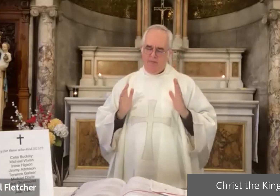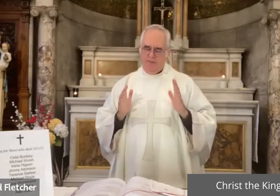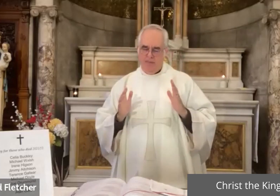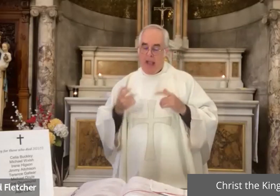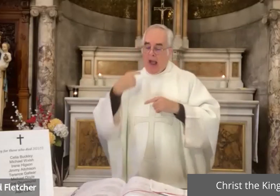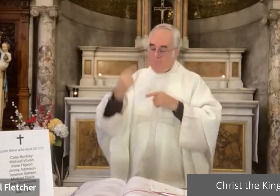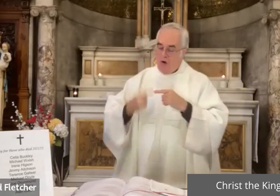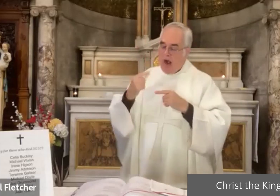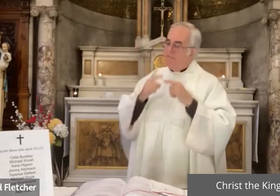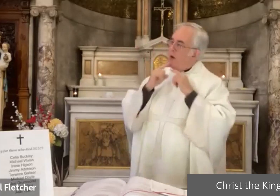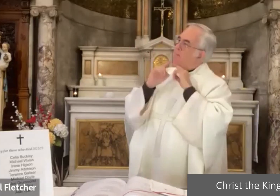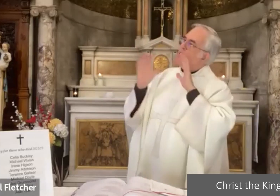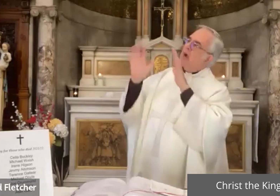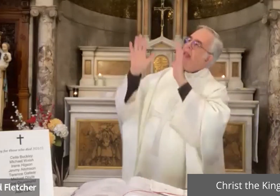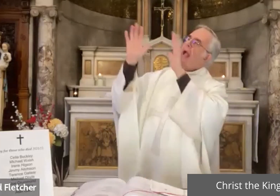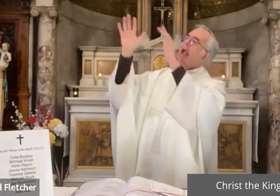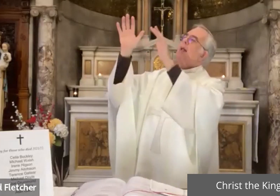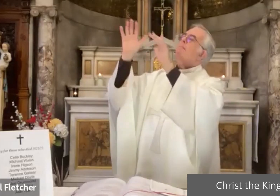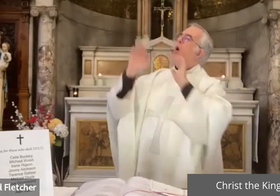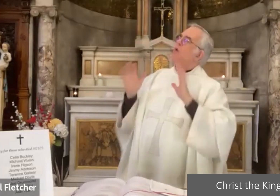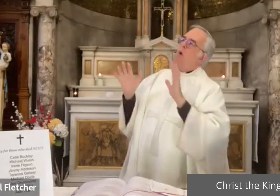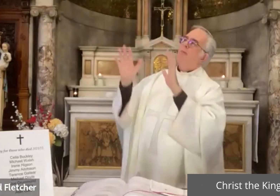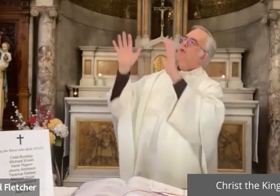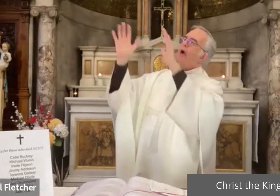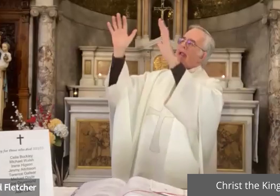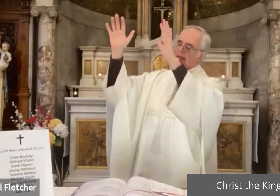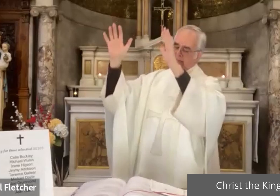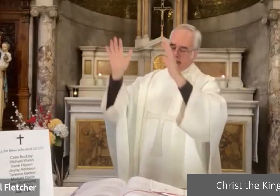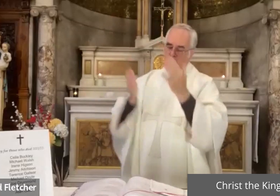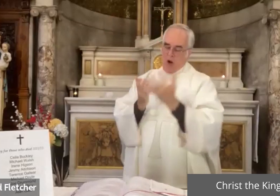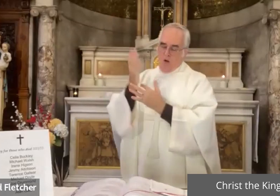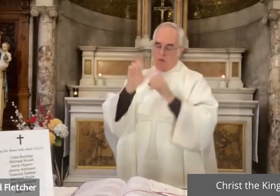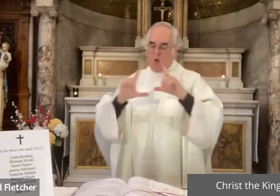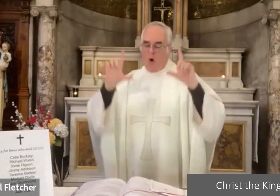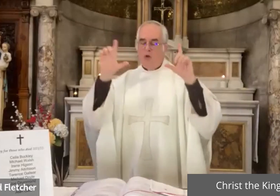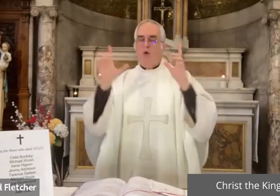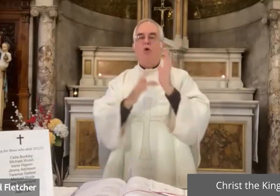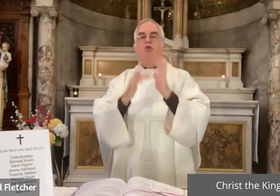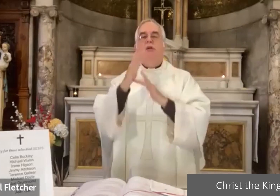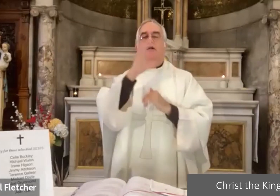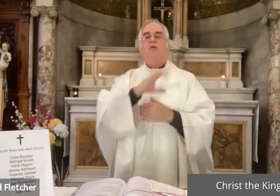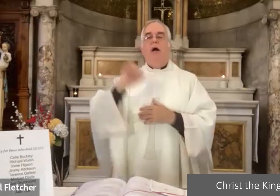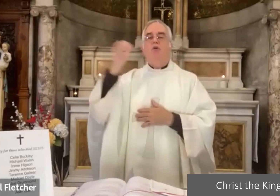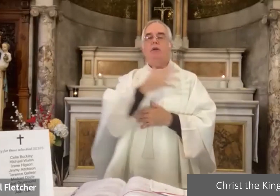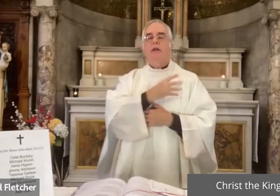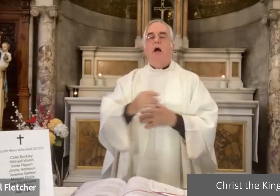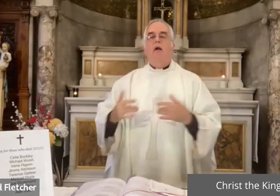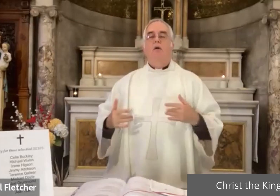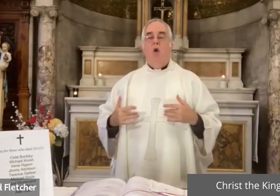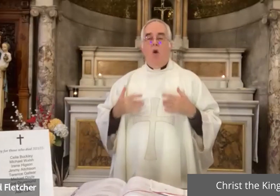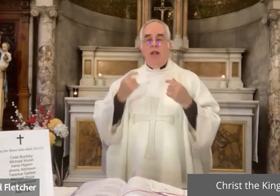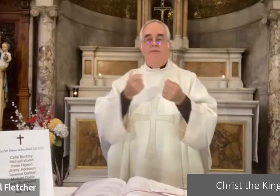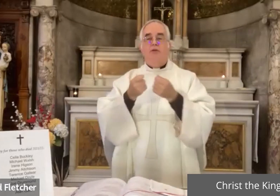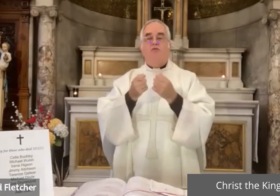majesty and forever proclaim your praise. For our Lord Jesus Christ, your